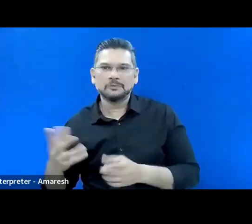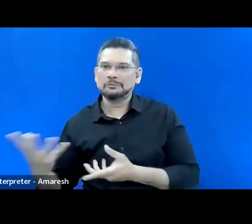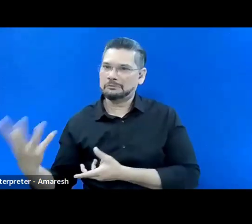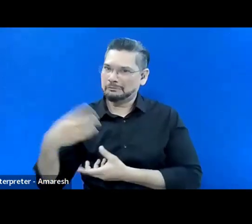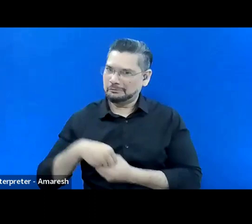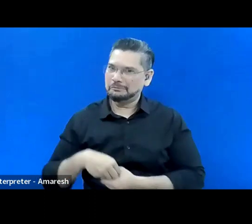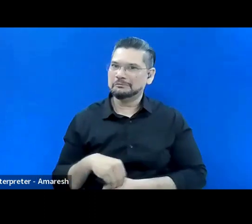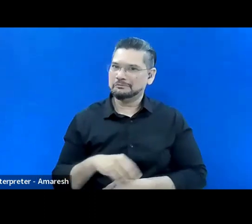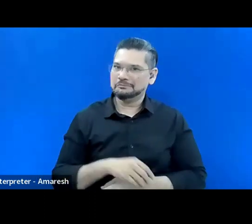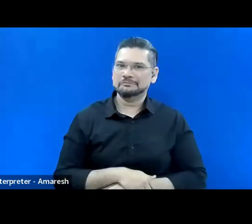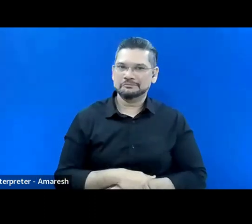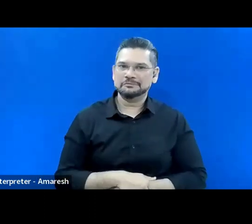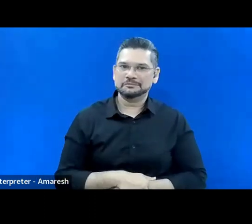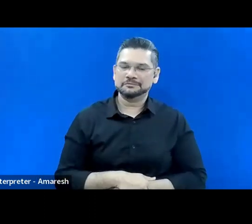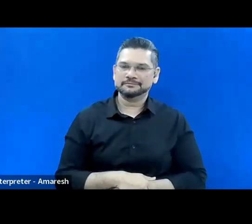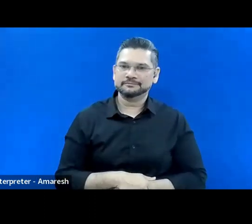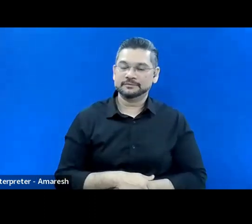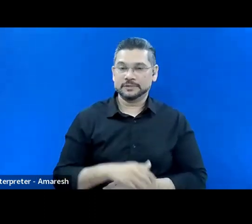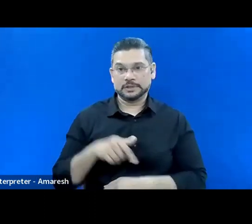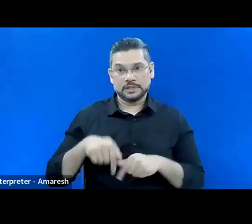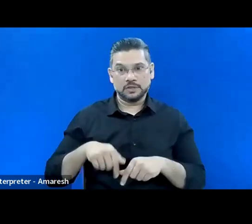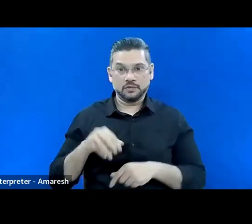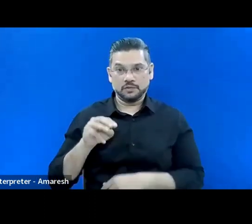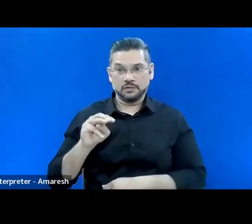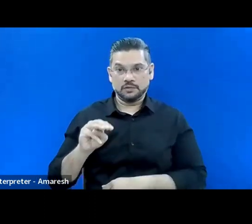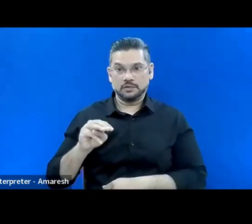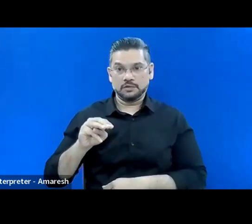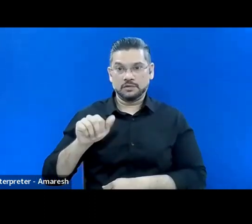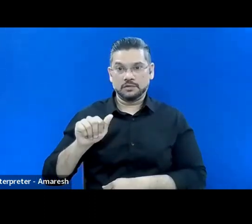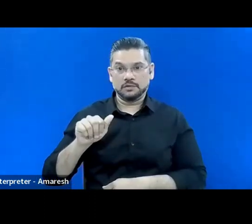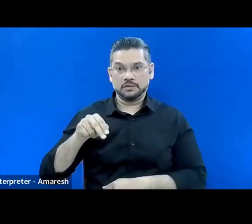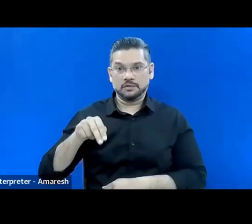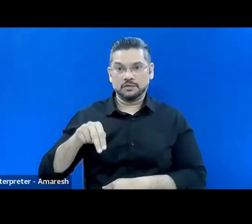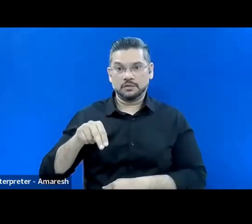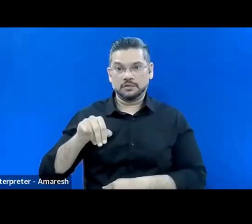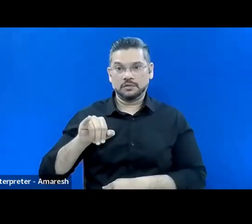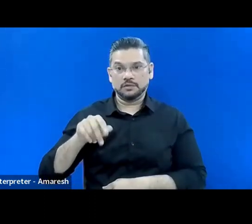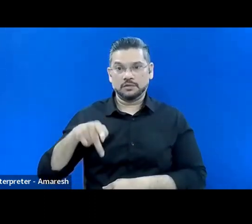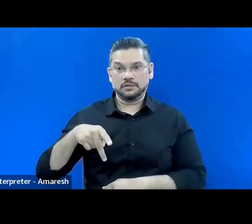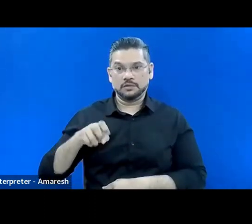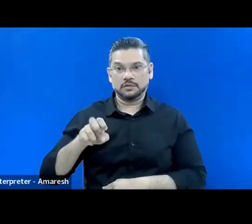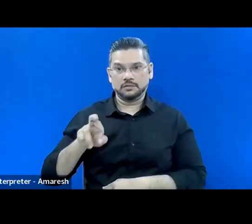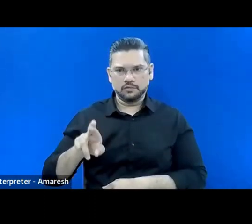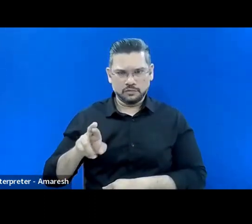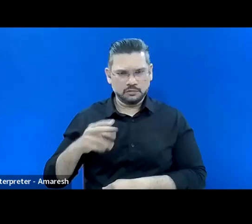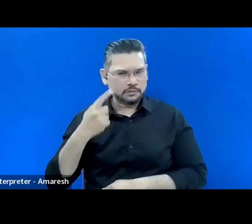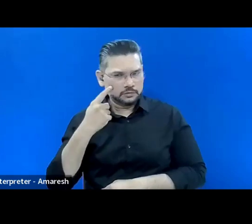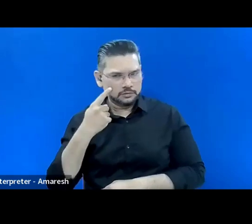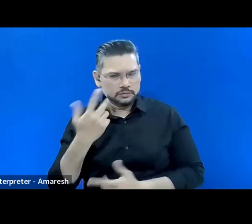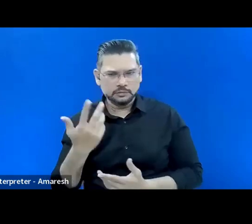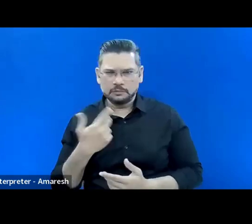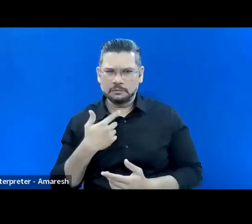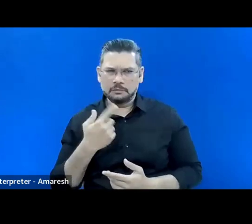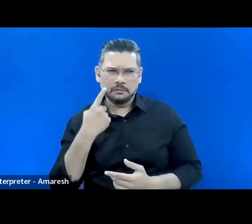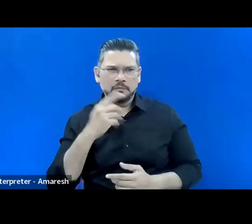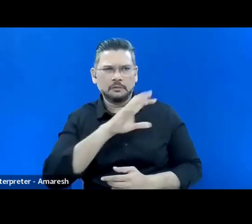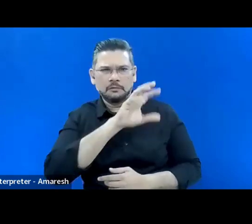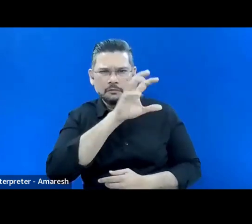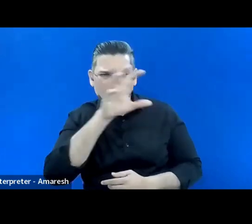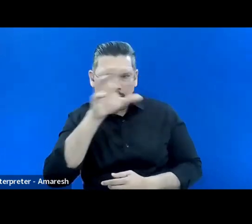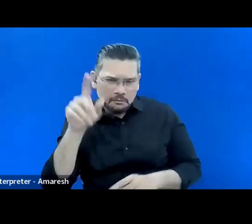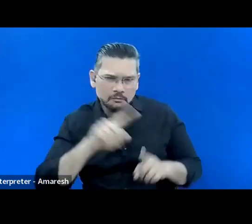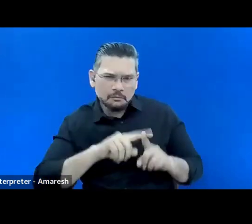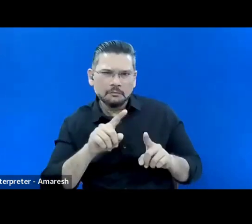tried in Manipur is that we saw many countries and many cities doing pride walks and